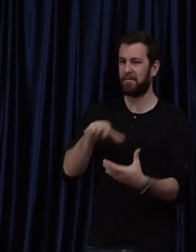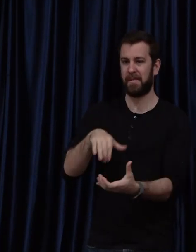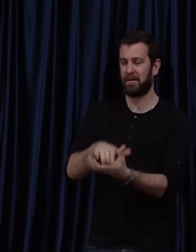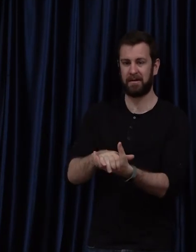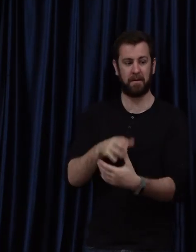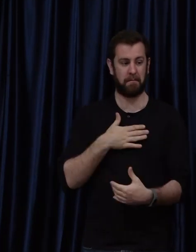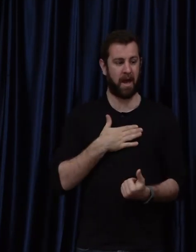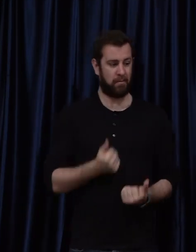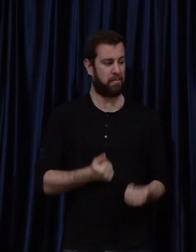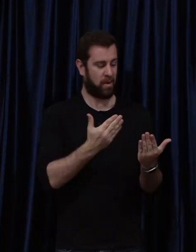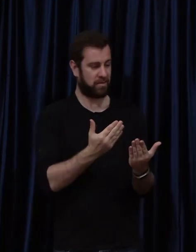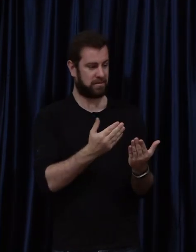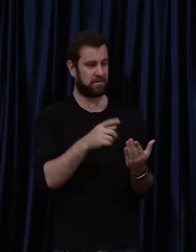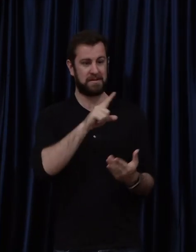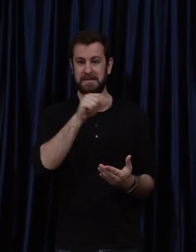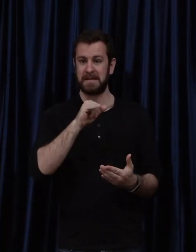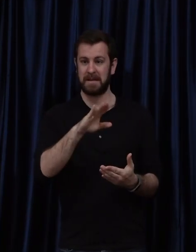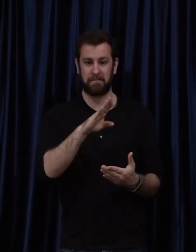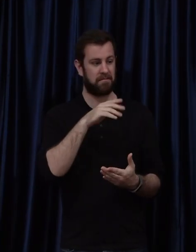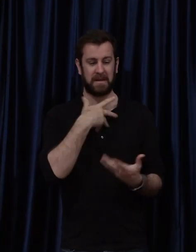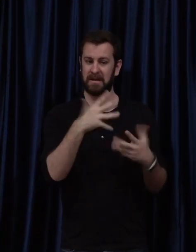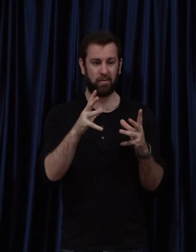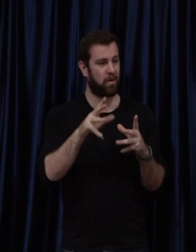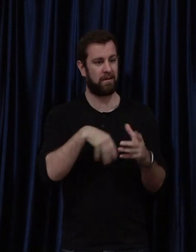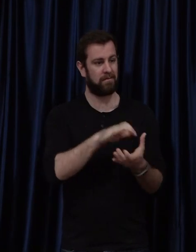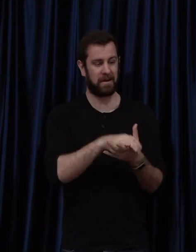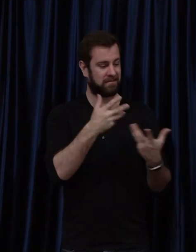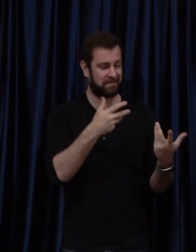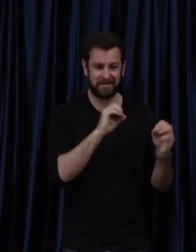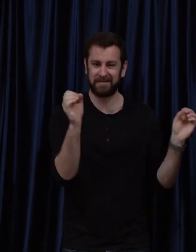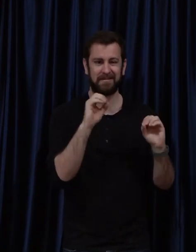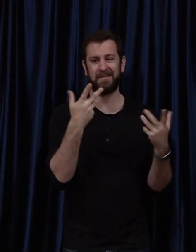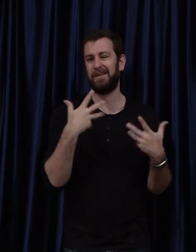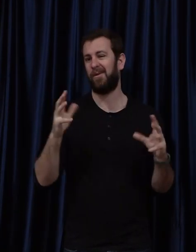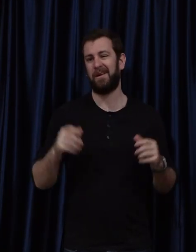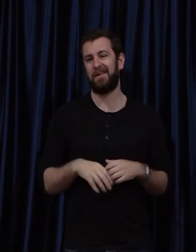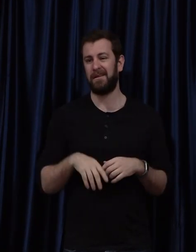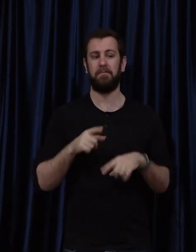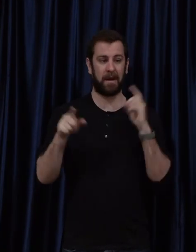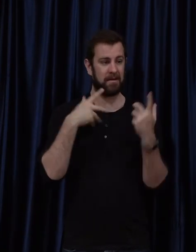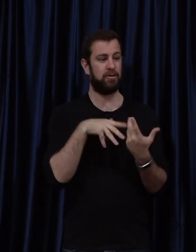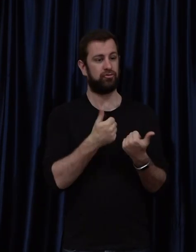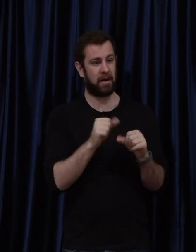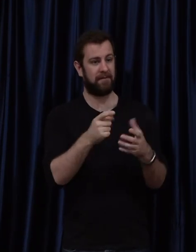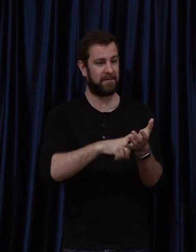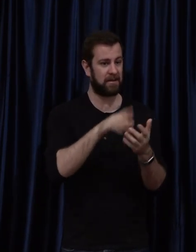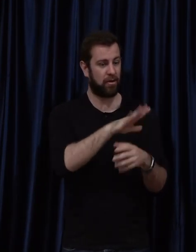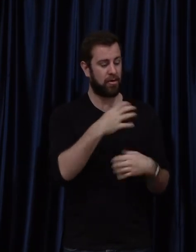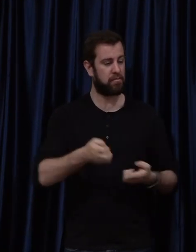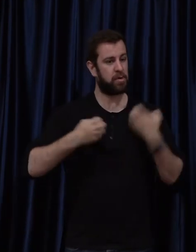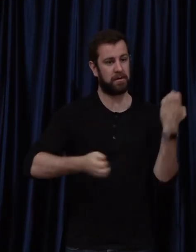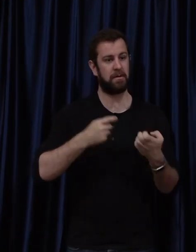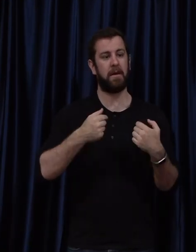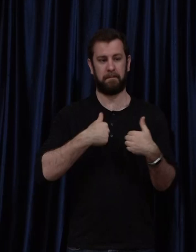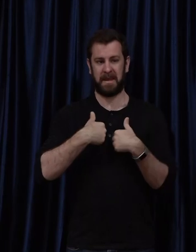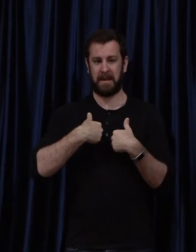my proposal. Lo and behold, it did not materialize. Now to patch and mend her emotions, I will have